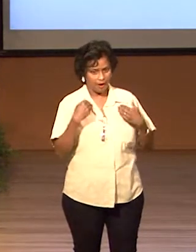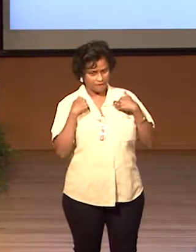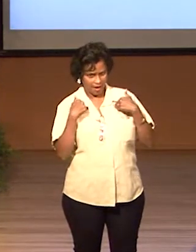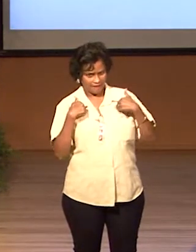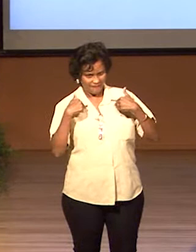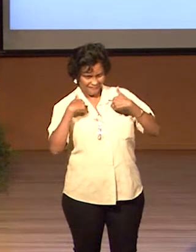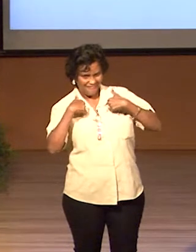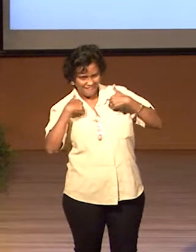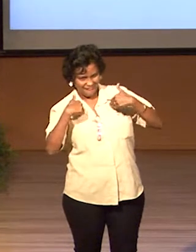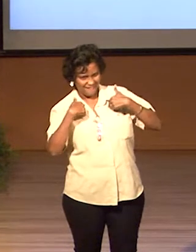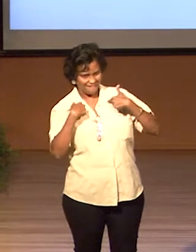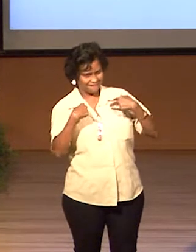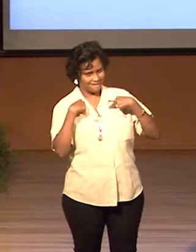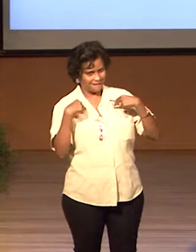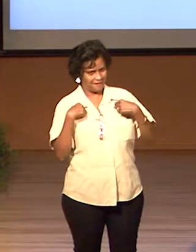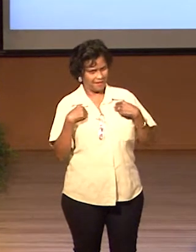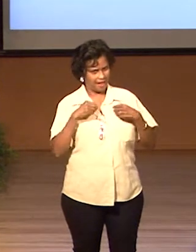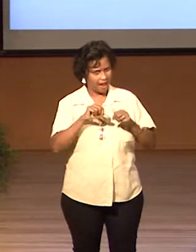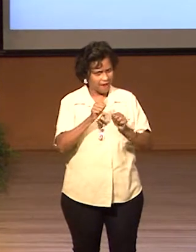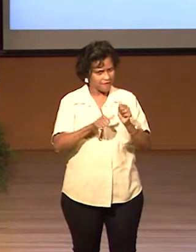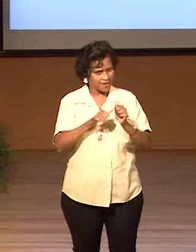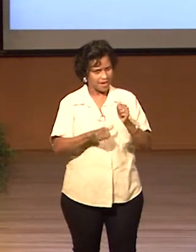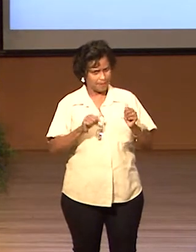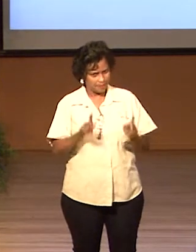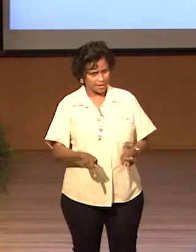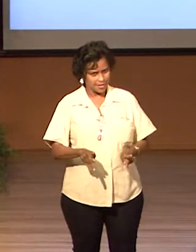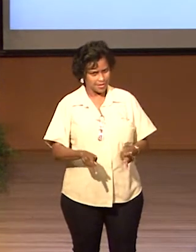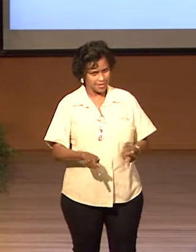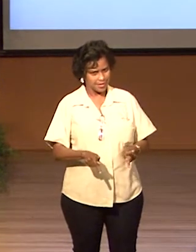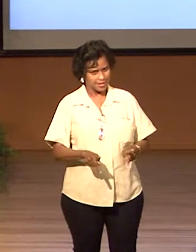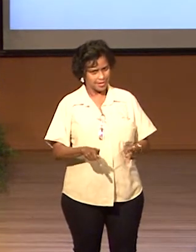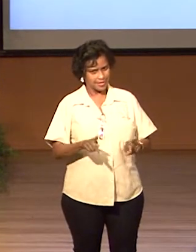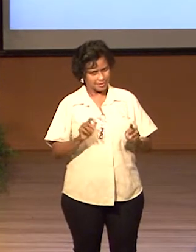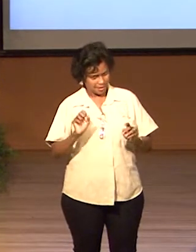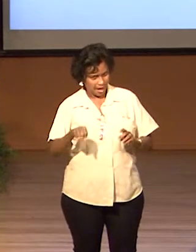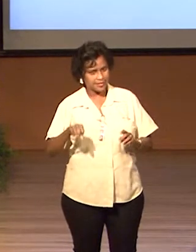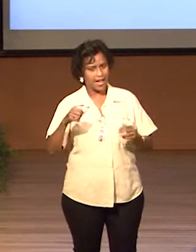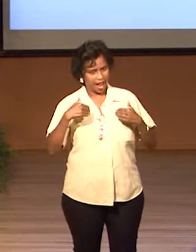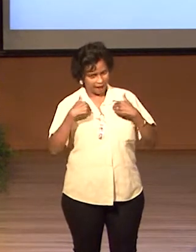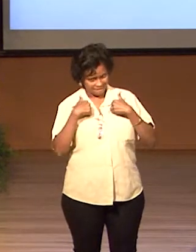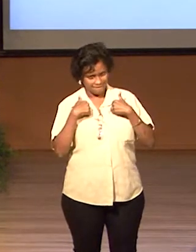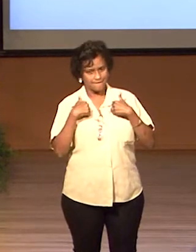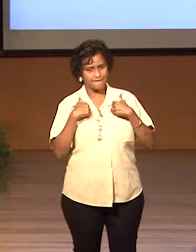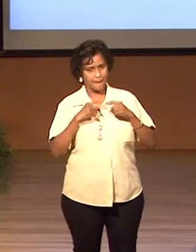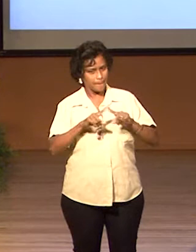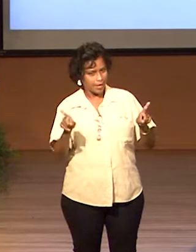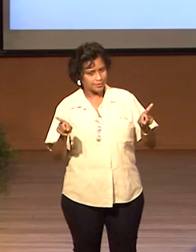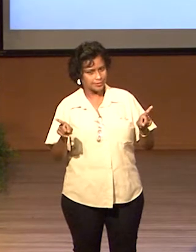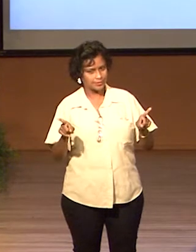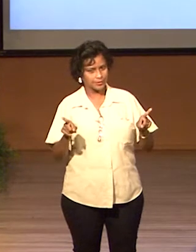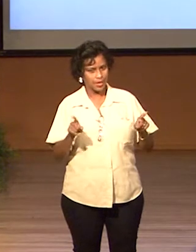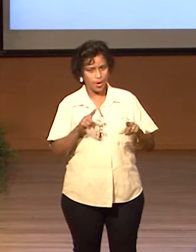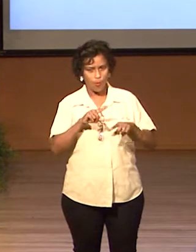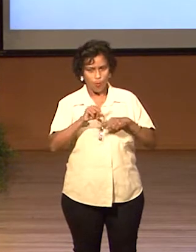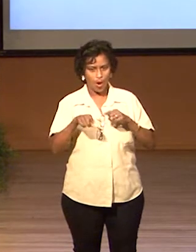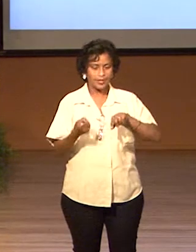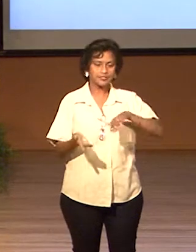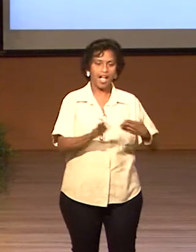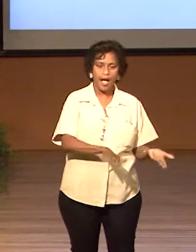important because everyone is mortal. And if you have possessions, they become useless after your death.